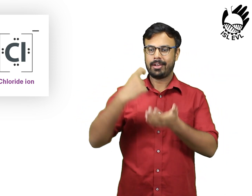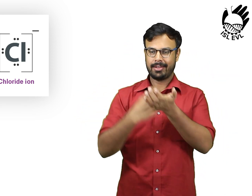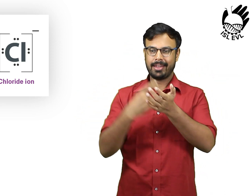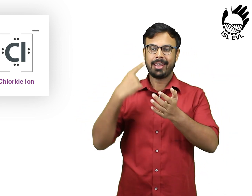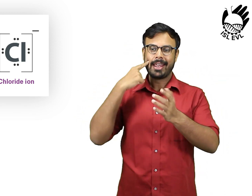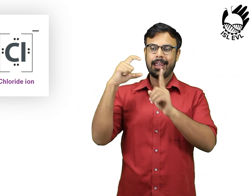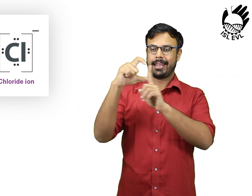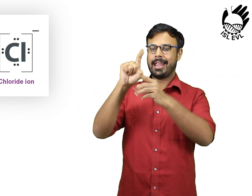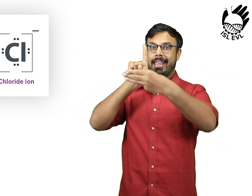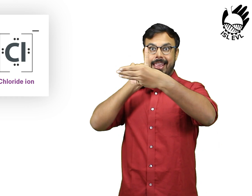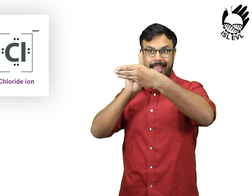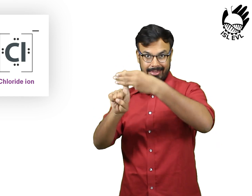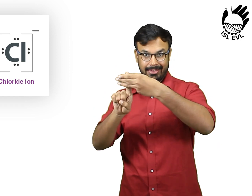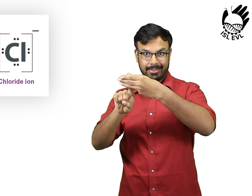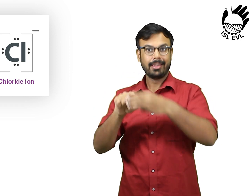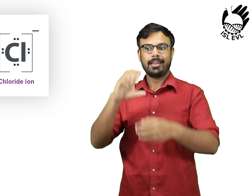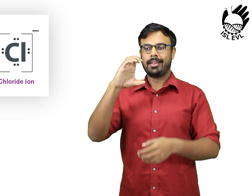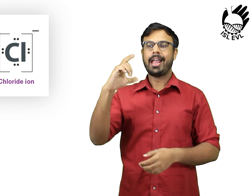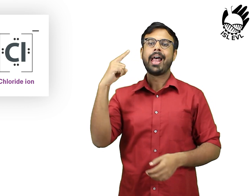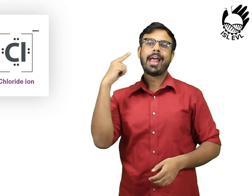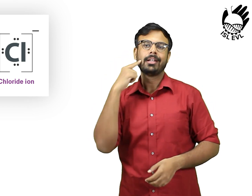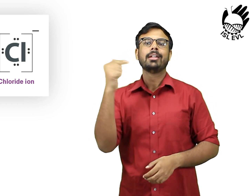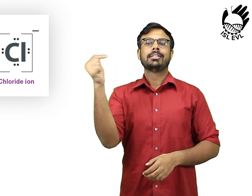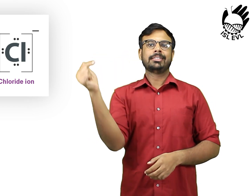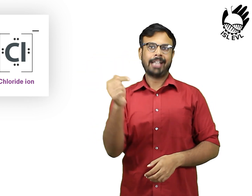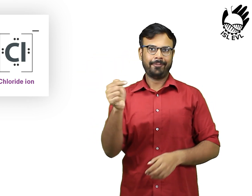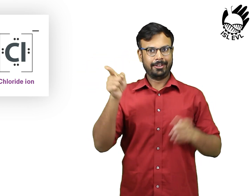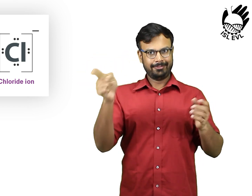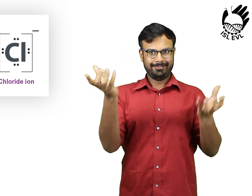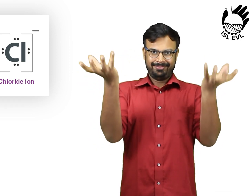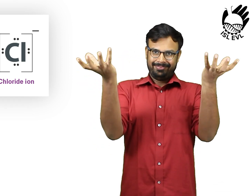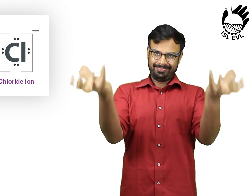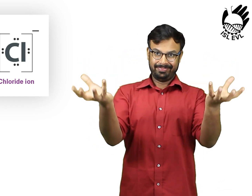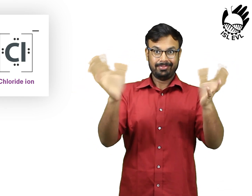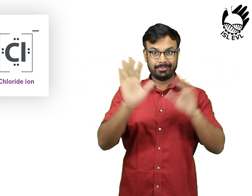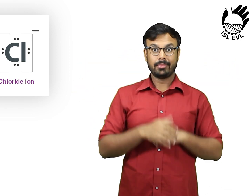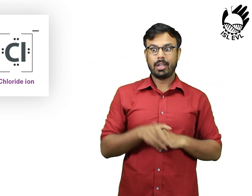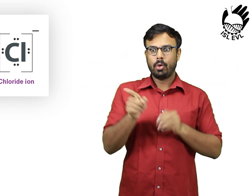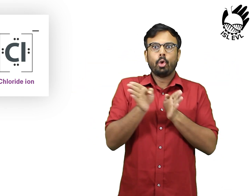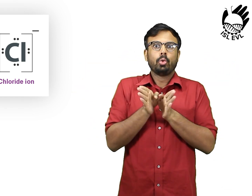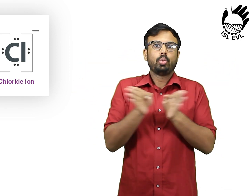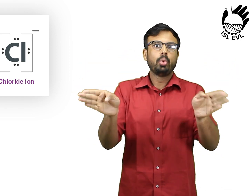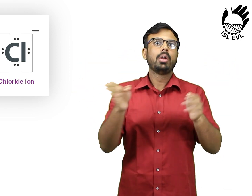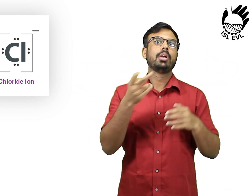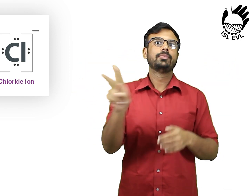and a non-metal part, for example, chloride or Cl.